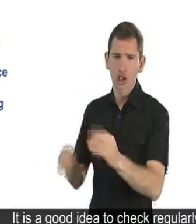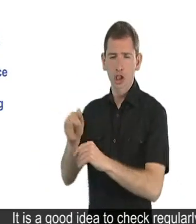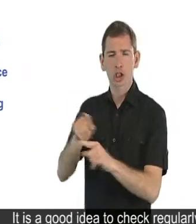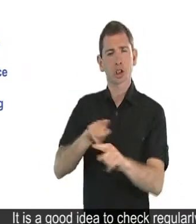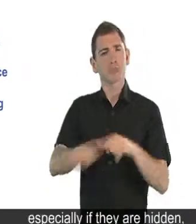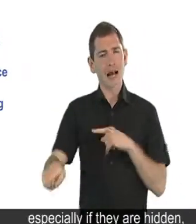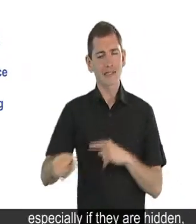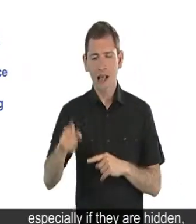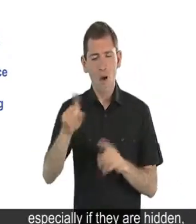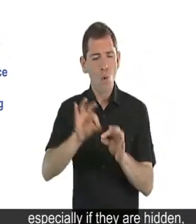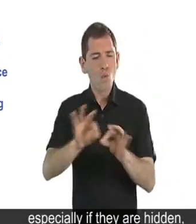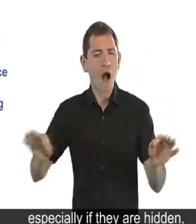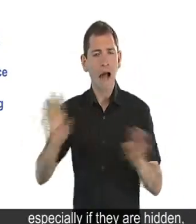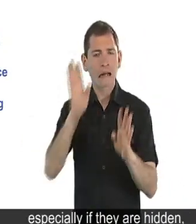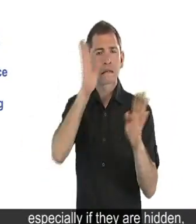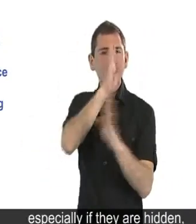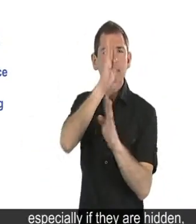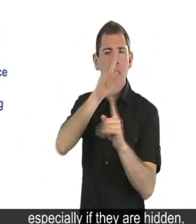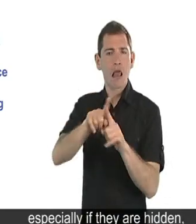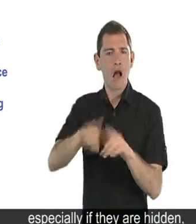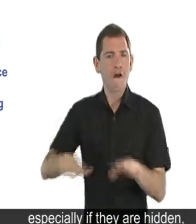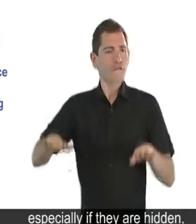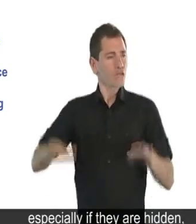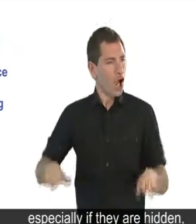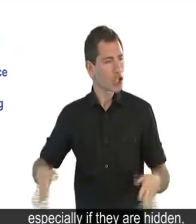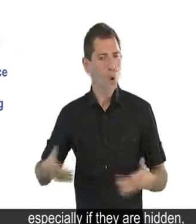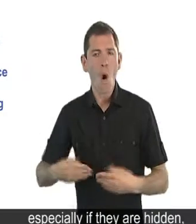for instance behind furniture or under carpets and mats.